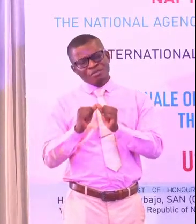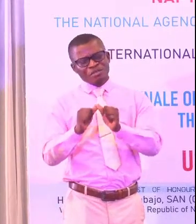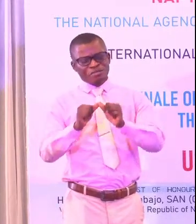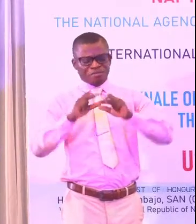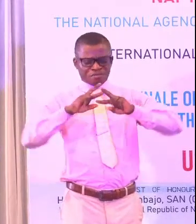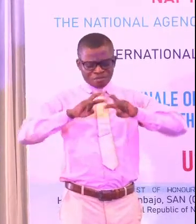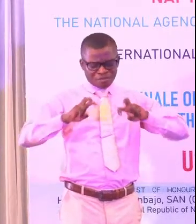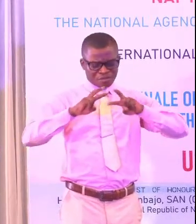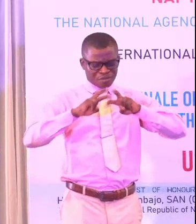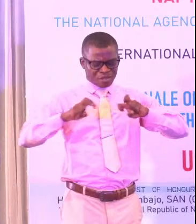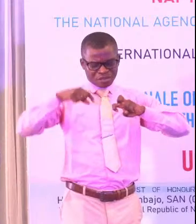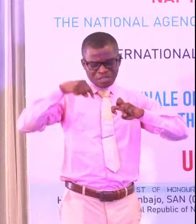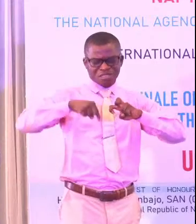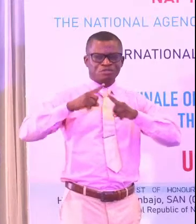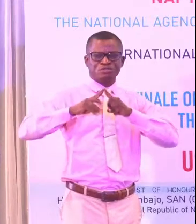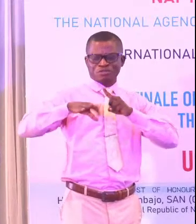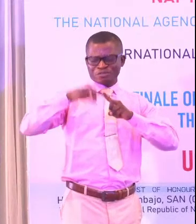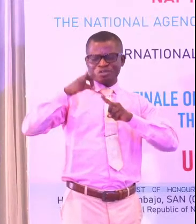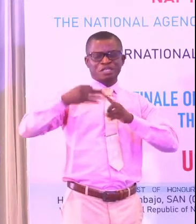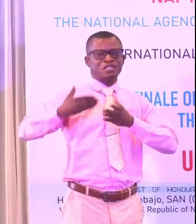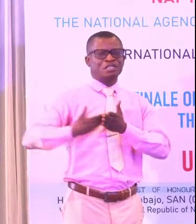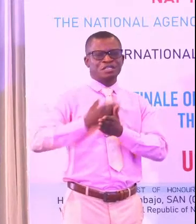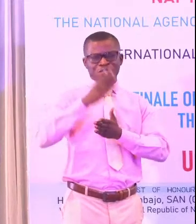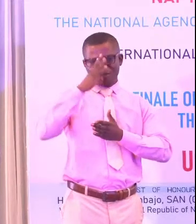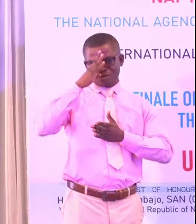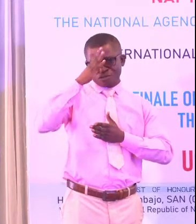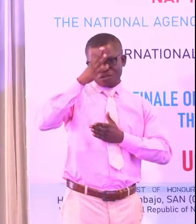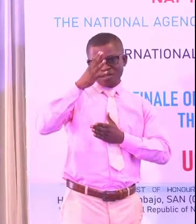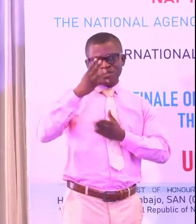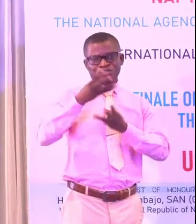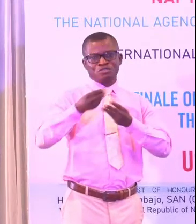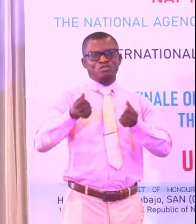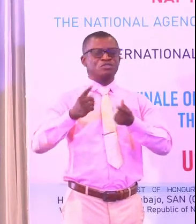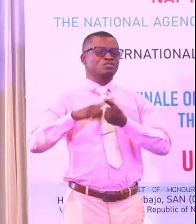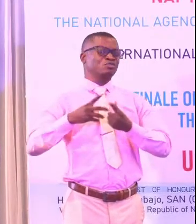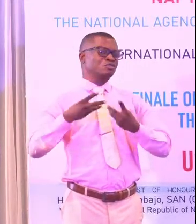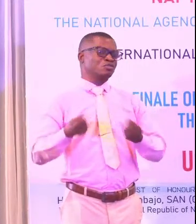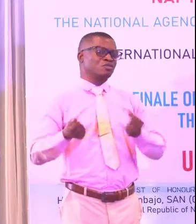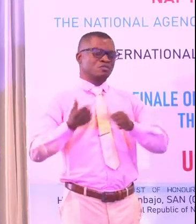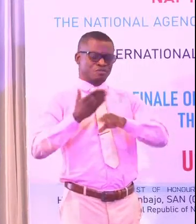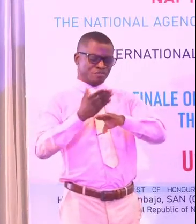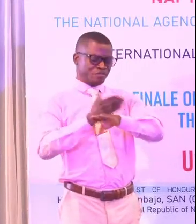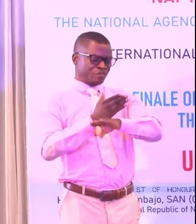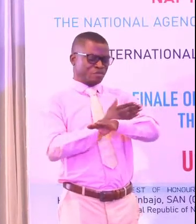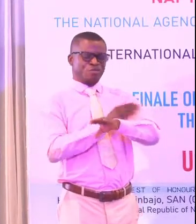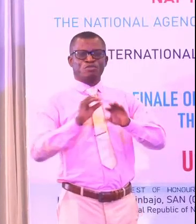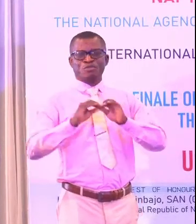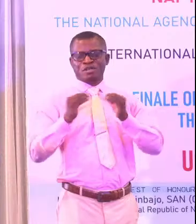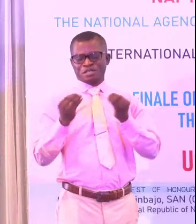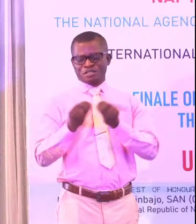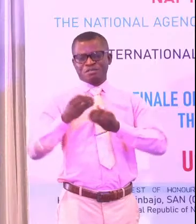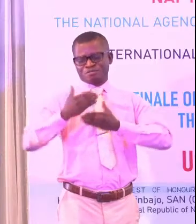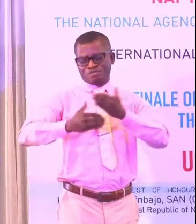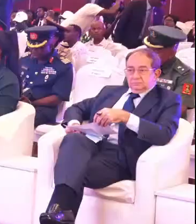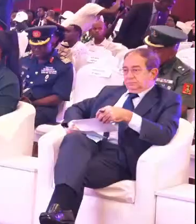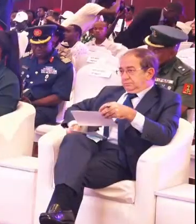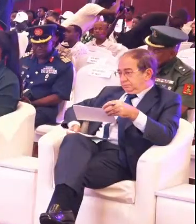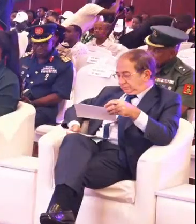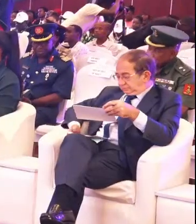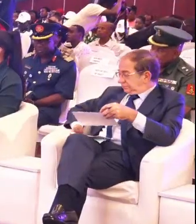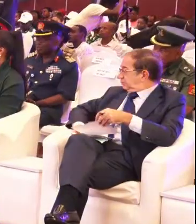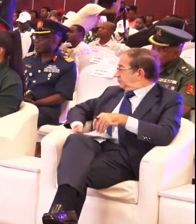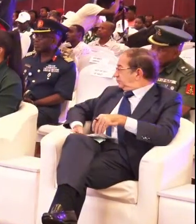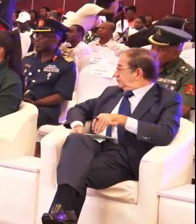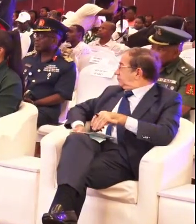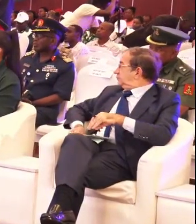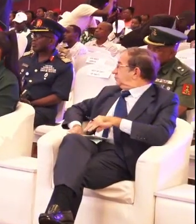inwards to find new and innovative solutions and ideas to improve organizational processes and performance, which